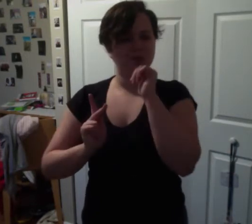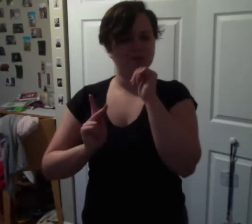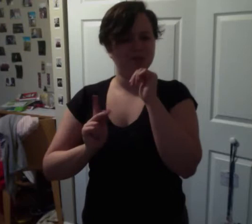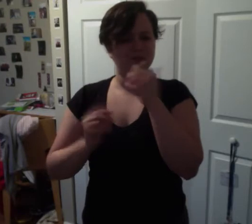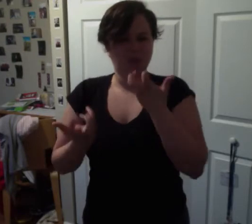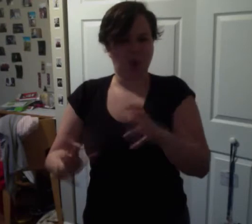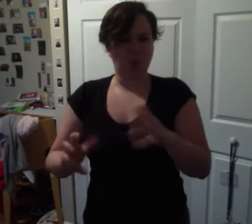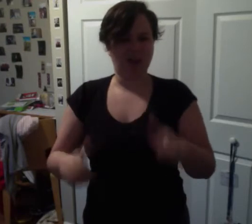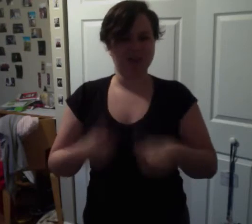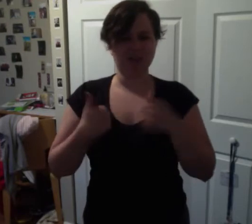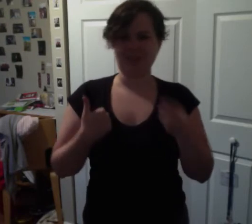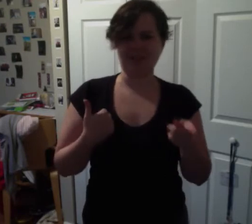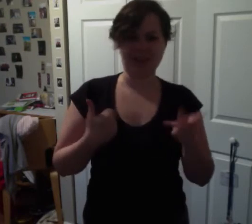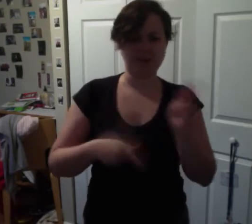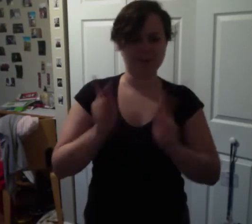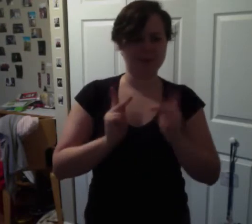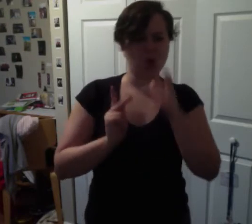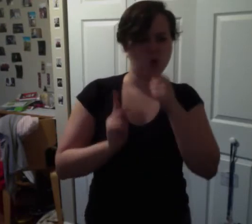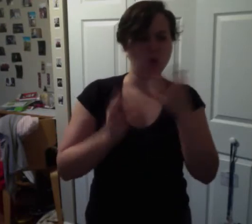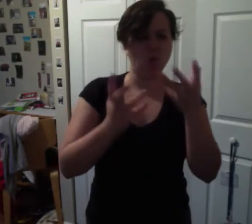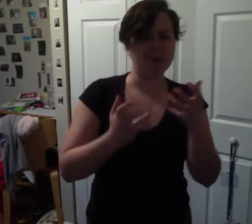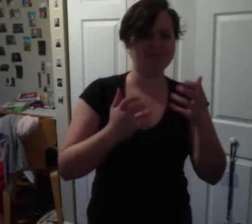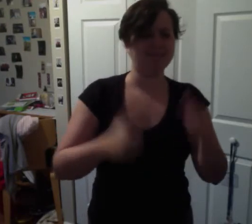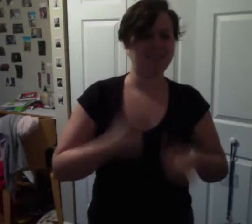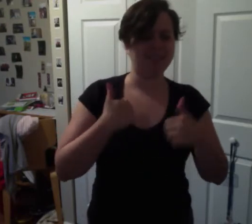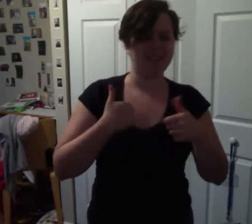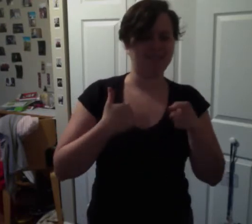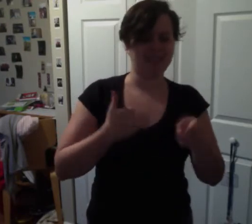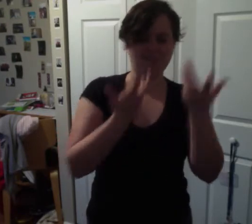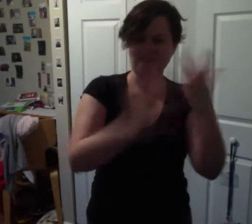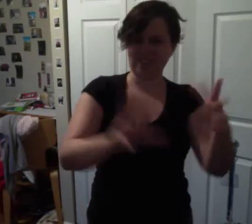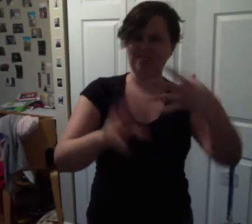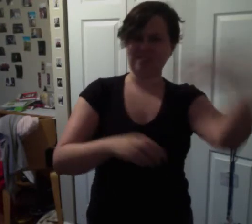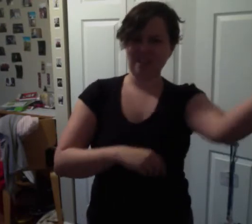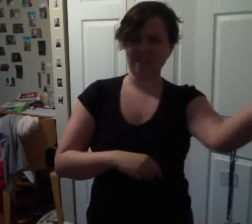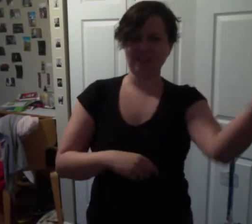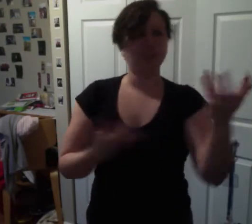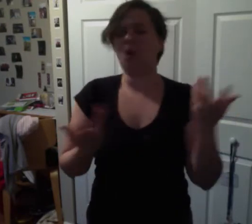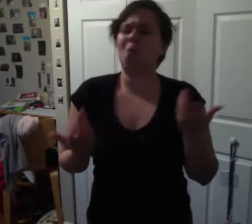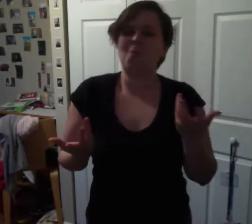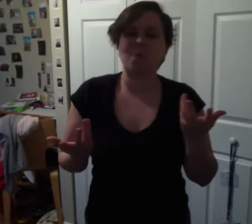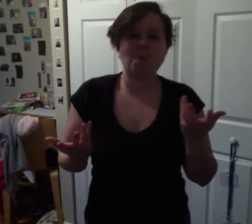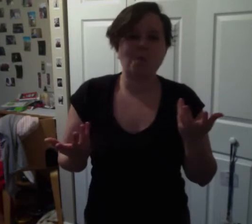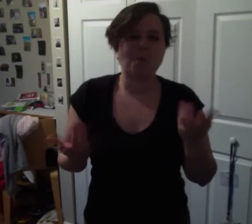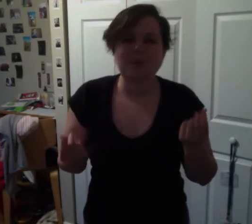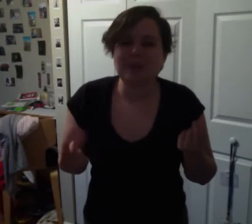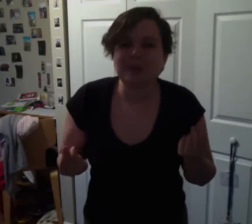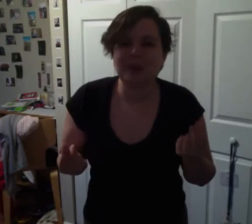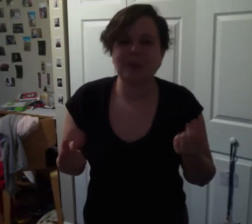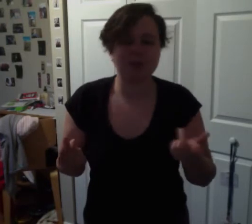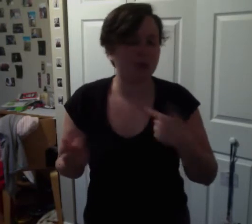left. What do we do with these abandoned buildings? And so I was trying to wake them up using culture. We found that was